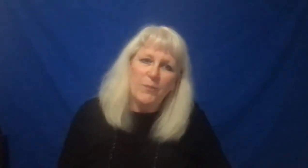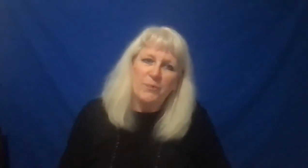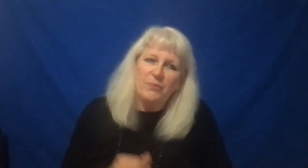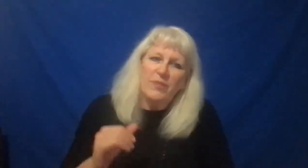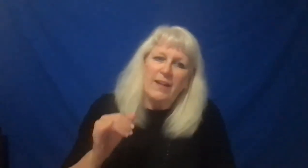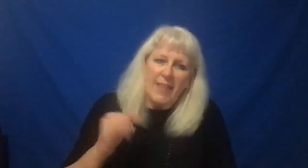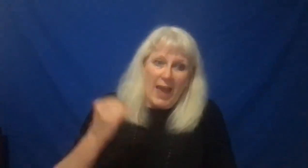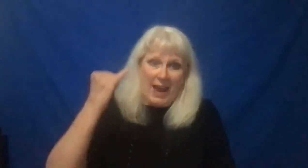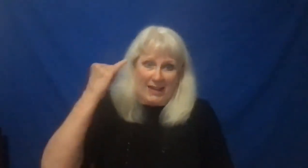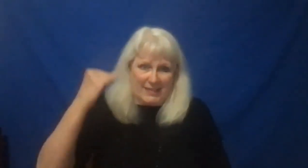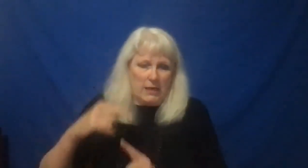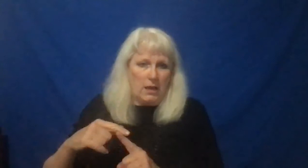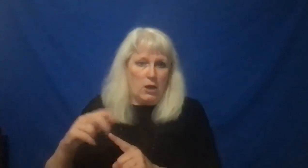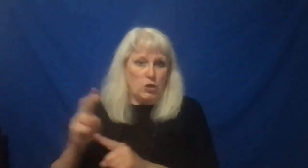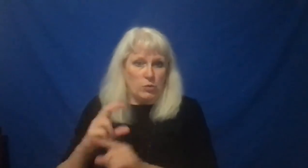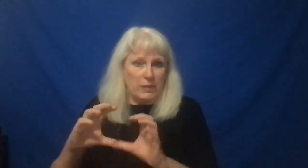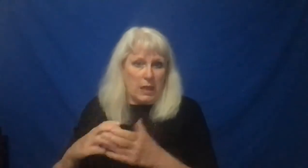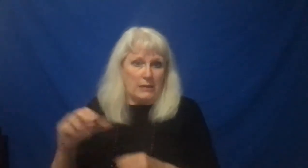A trustees,